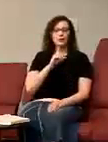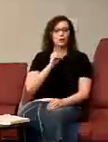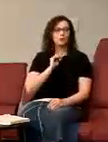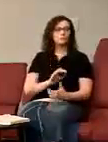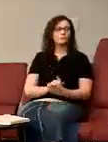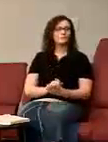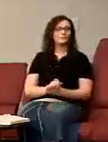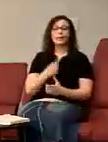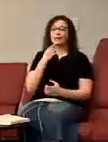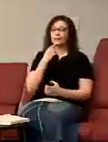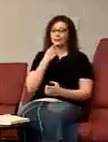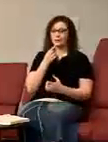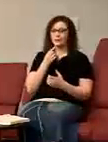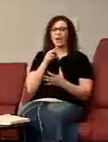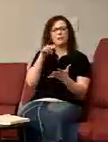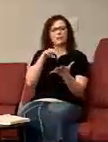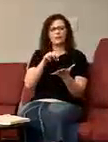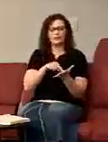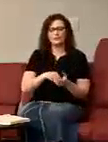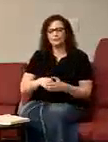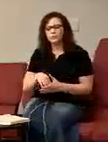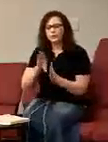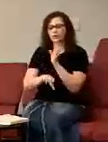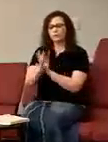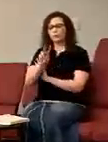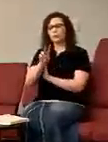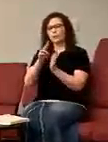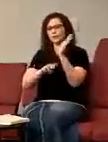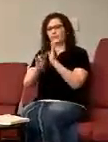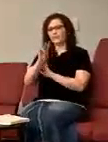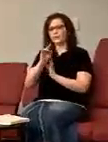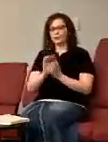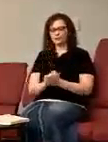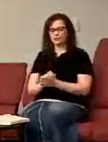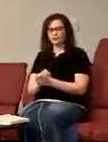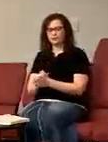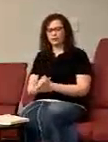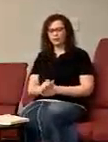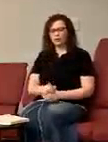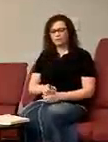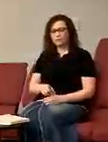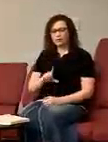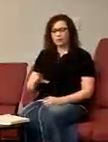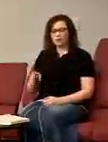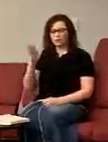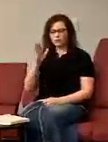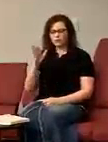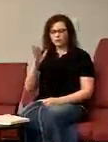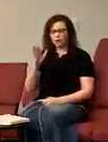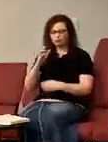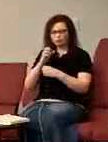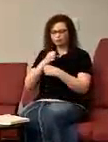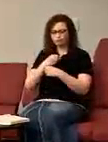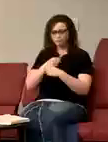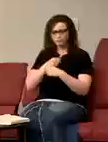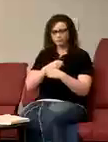so it says, actually I'm going to read this in chapter 2, verse 7. And the Lord God formed man out of the dust of the ground, or and